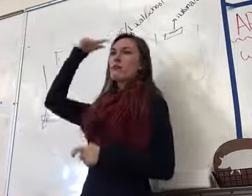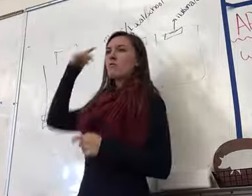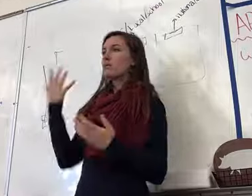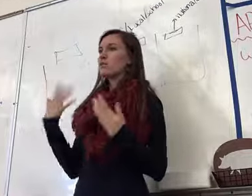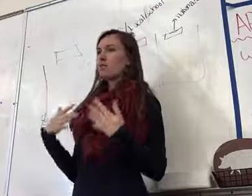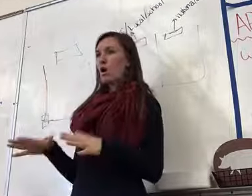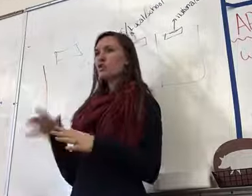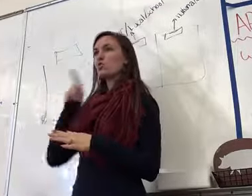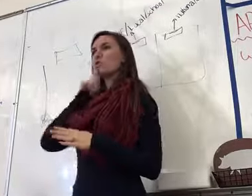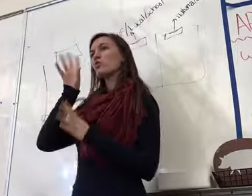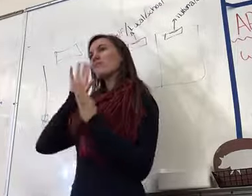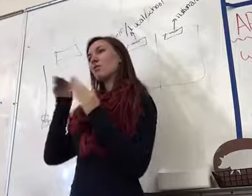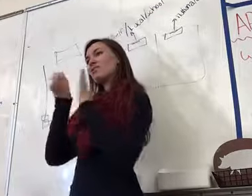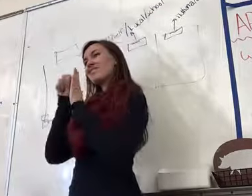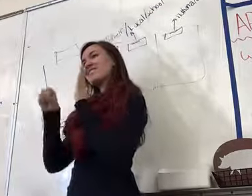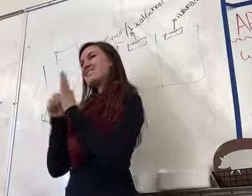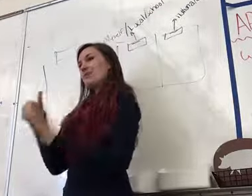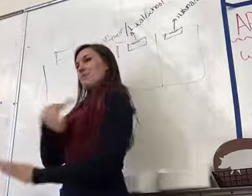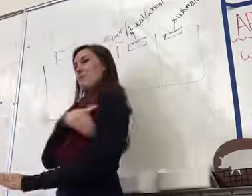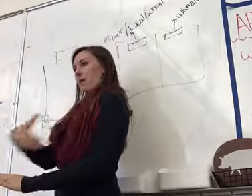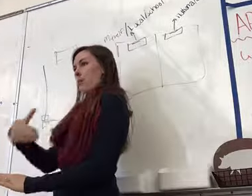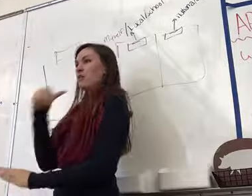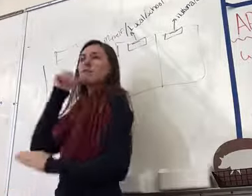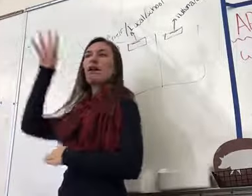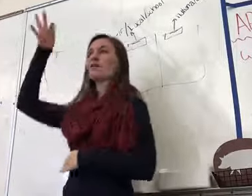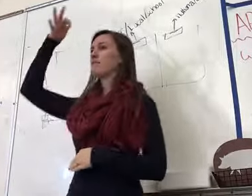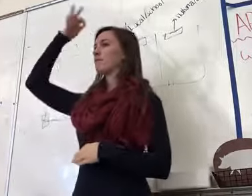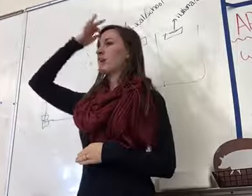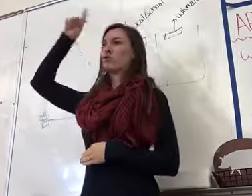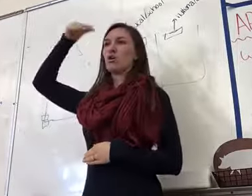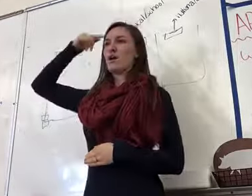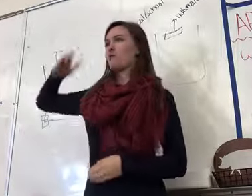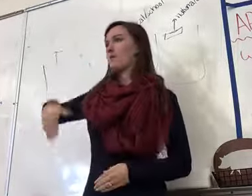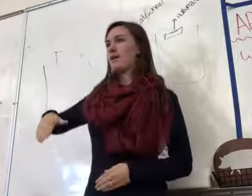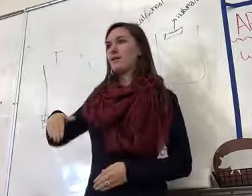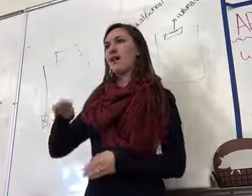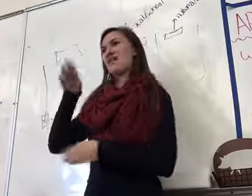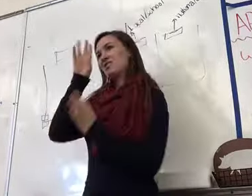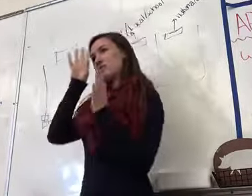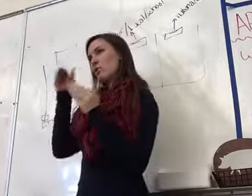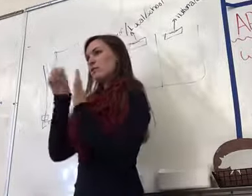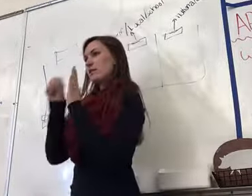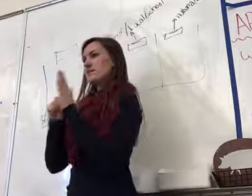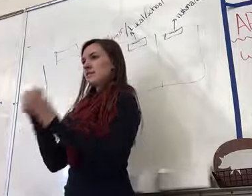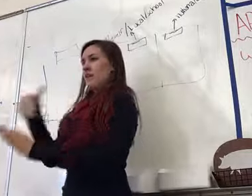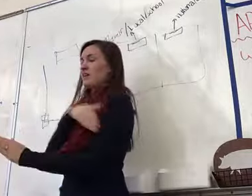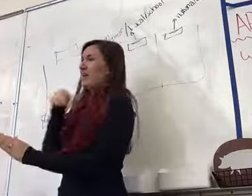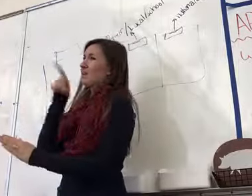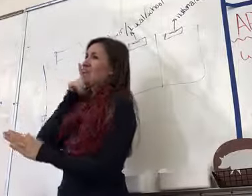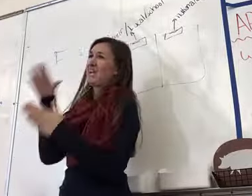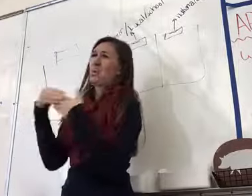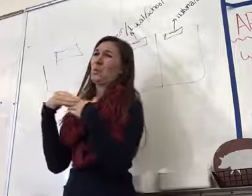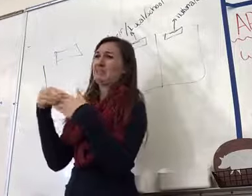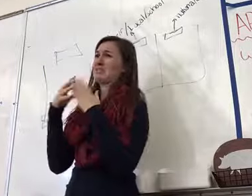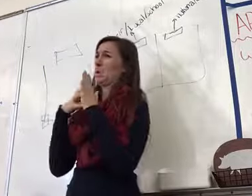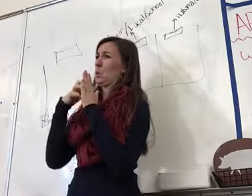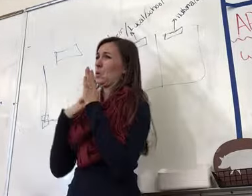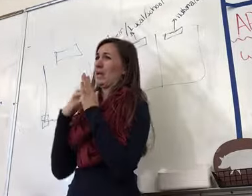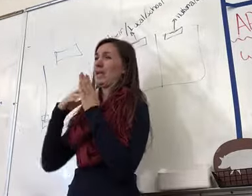power, and not as much in the federal government. In fact, it was so weak that the negatives really outweighed the positives. Now,